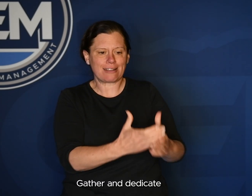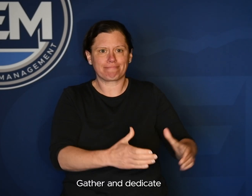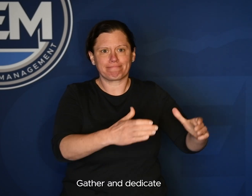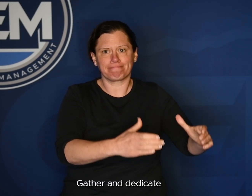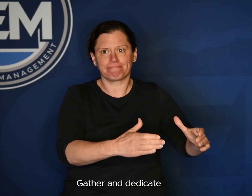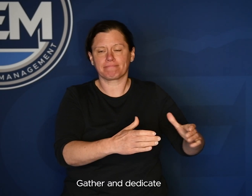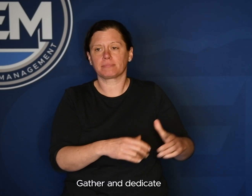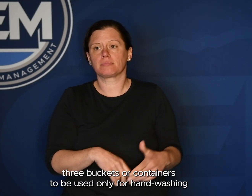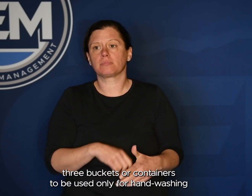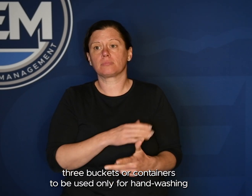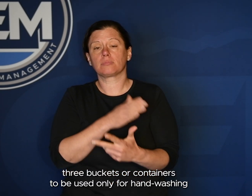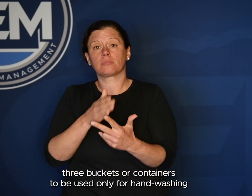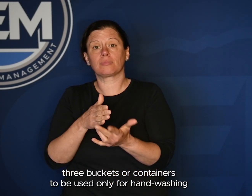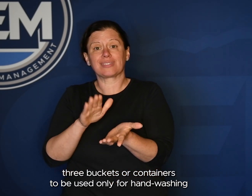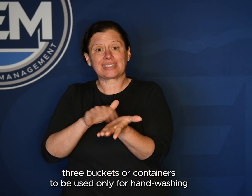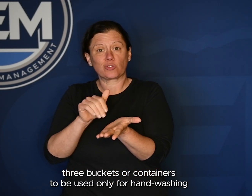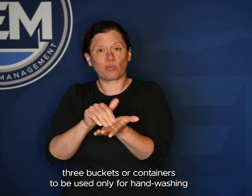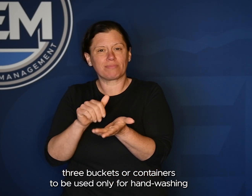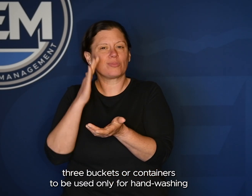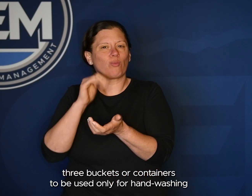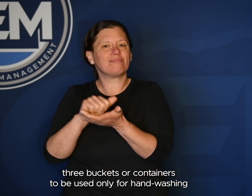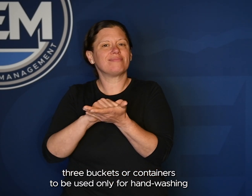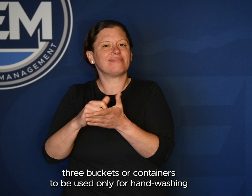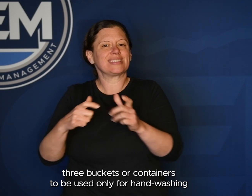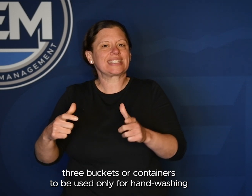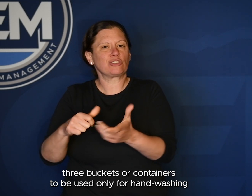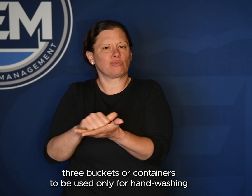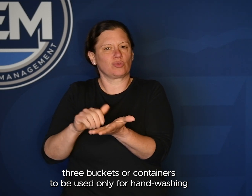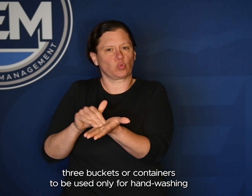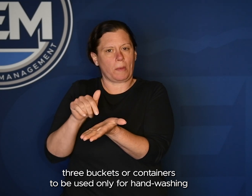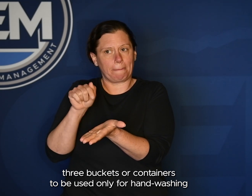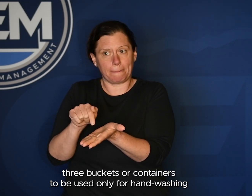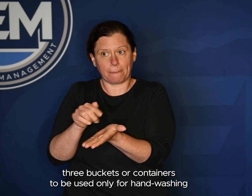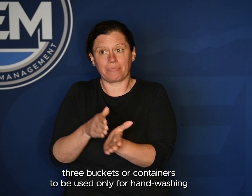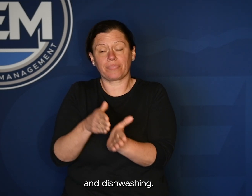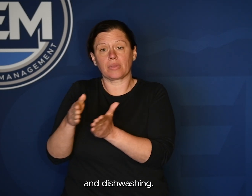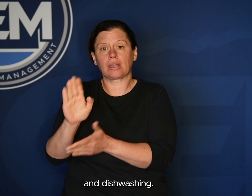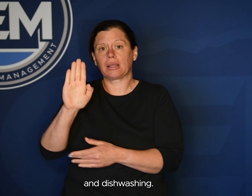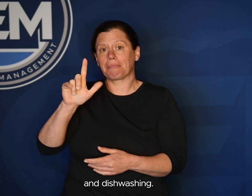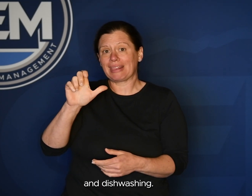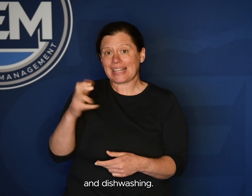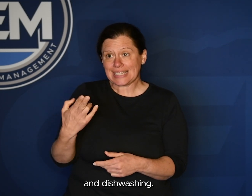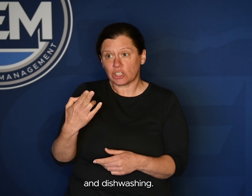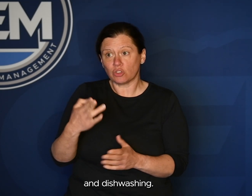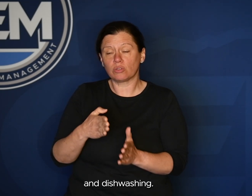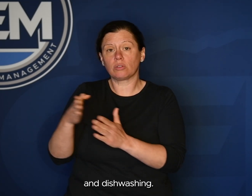Gather and dedicate 3 buckets or containers to be used only for hand washing and dishwashing.